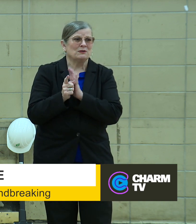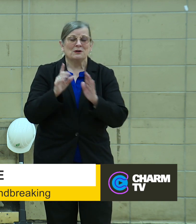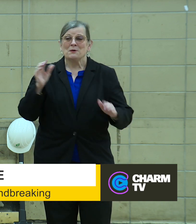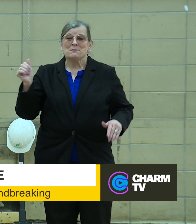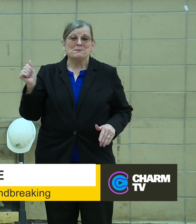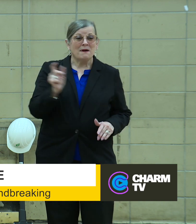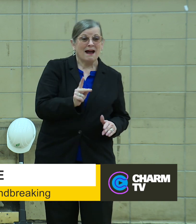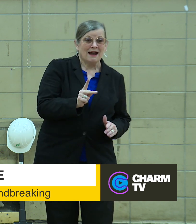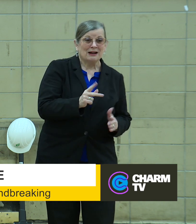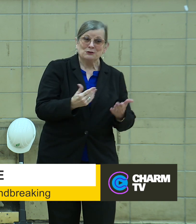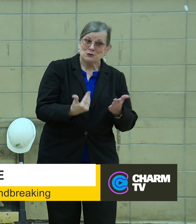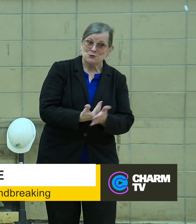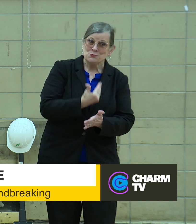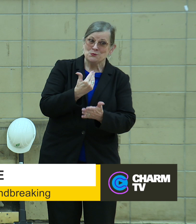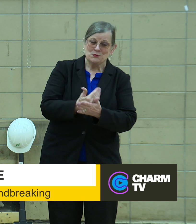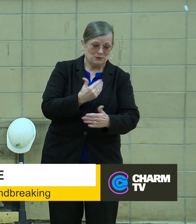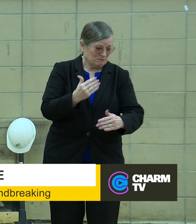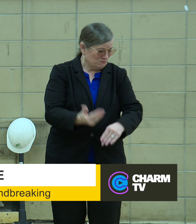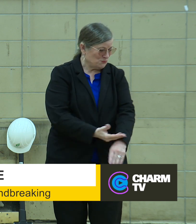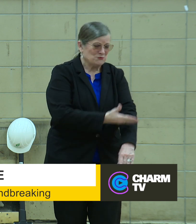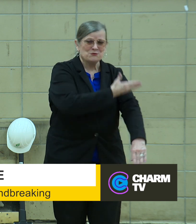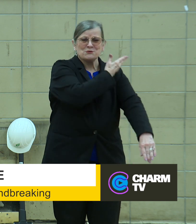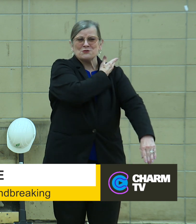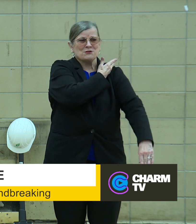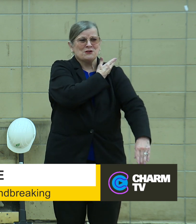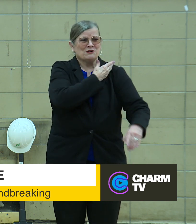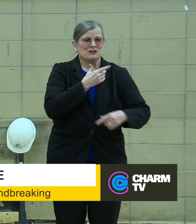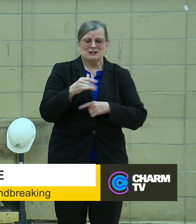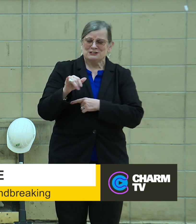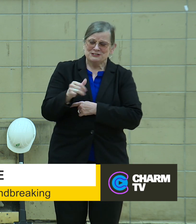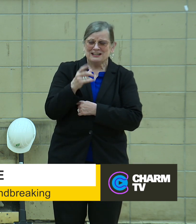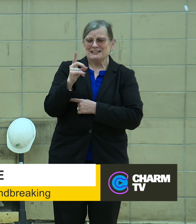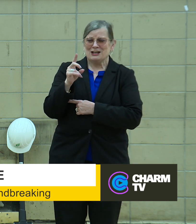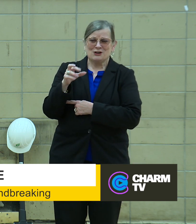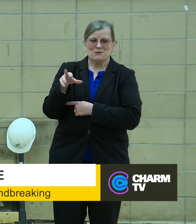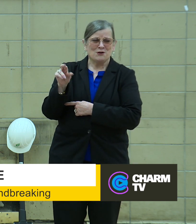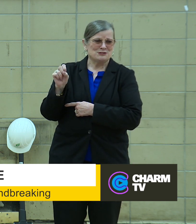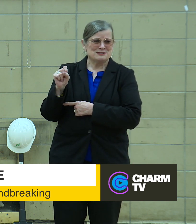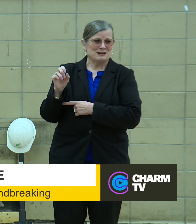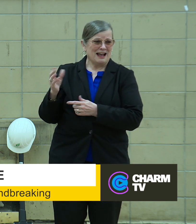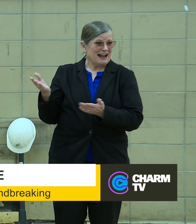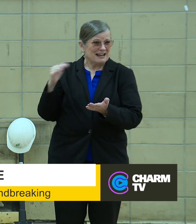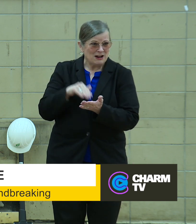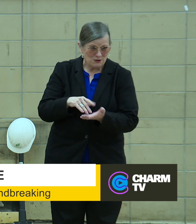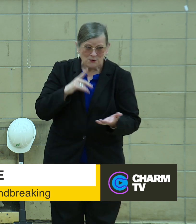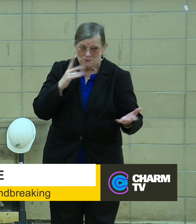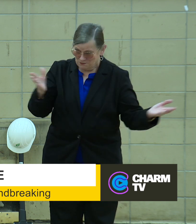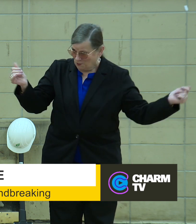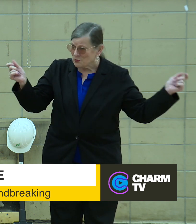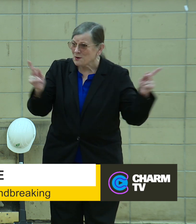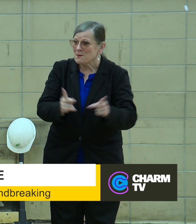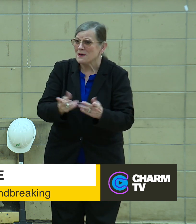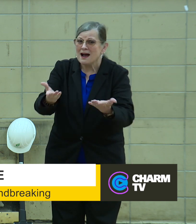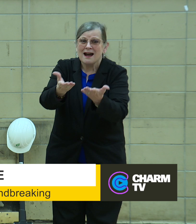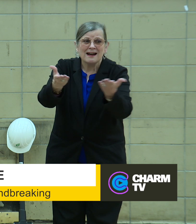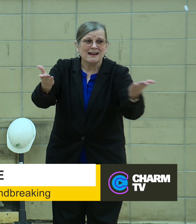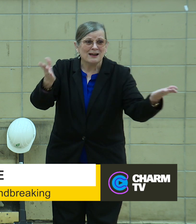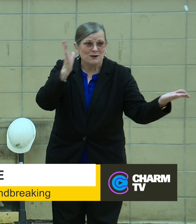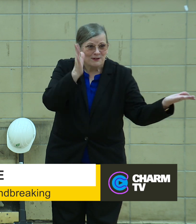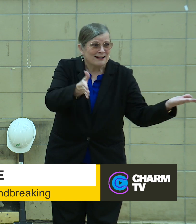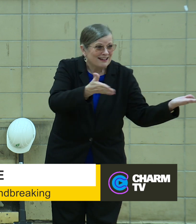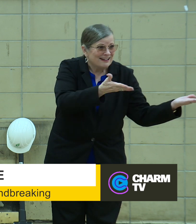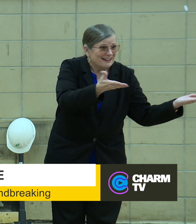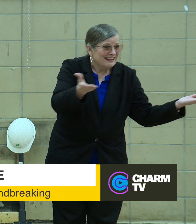new and improved J.D. Gross Recreation Center. Will you all come back at that time and celebrate with